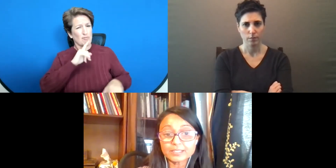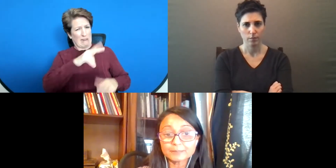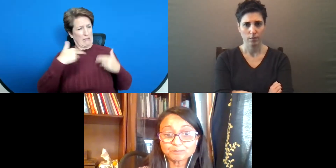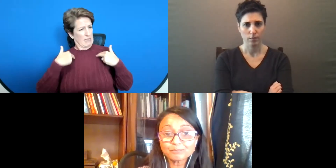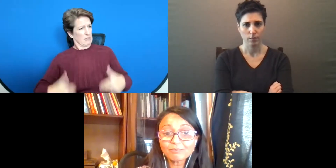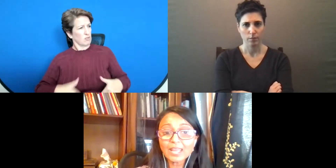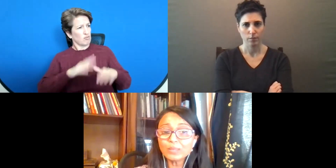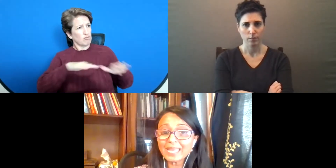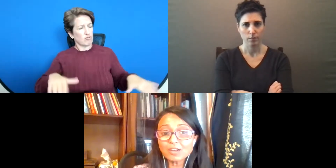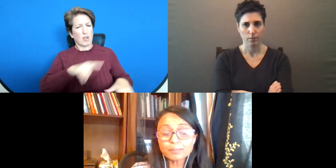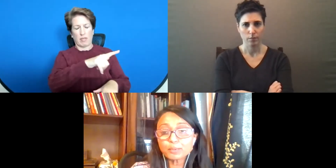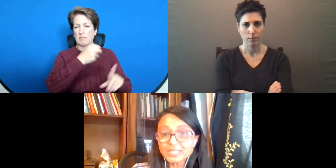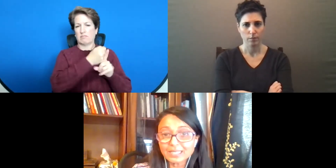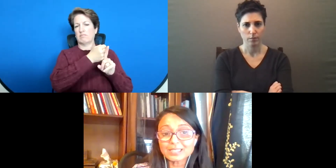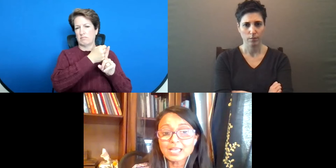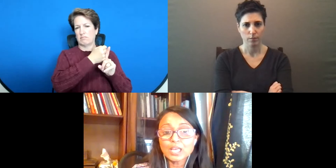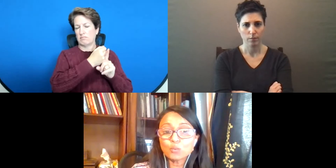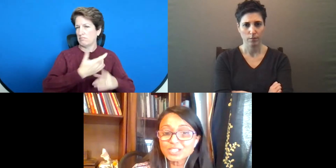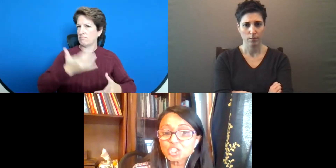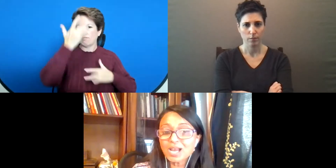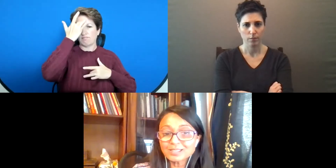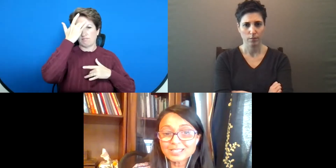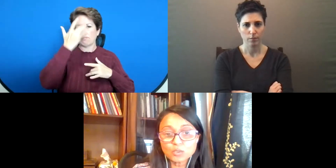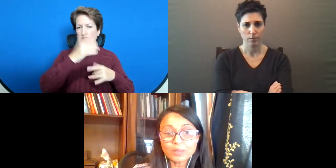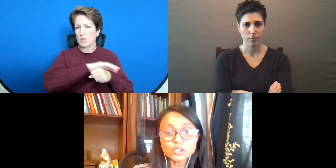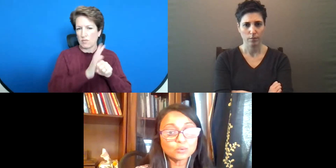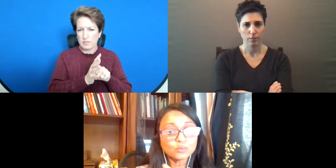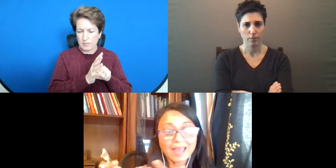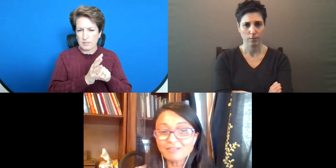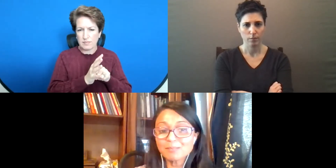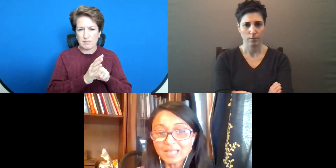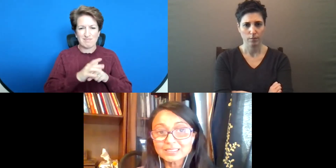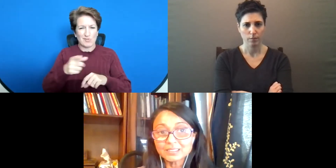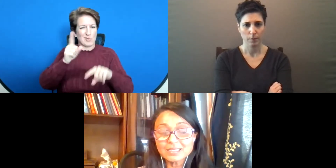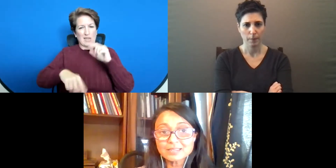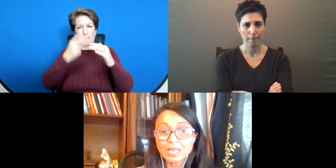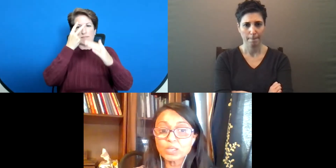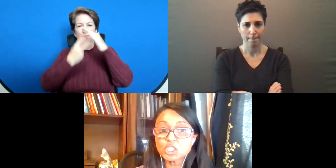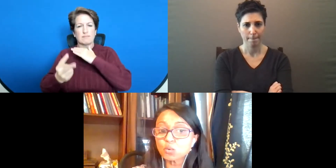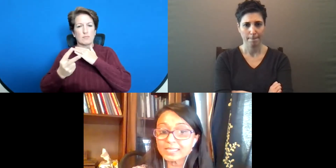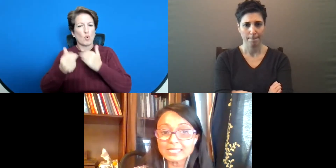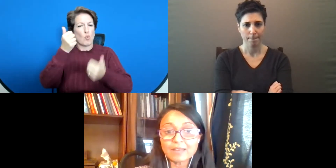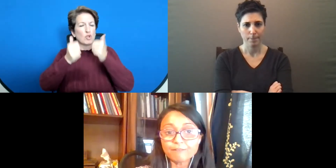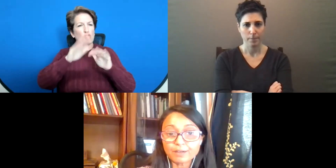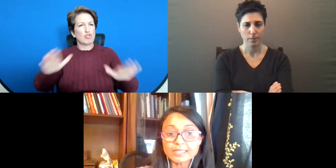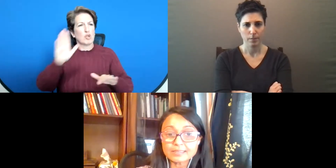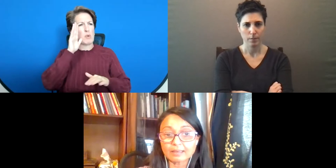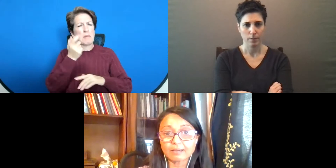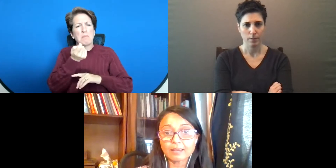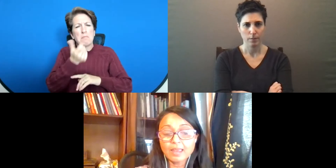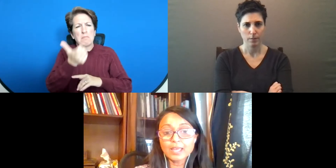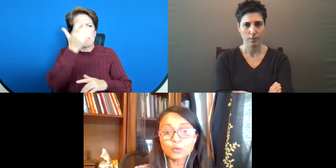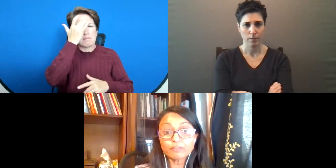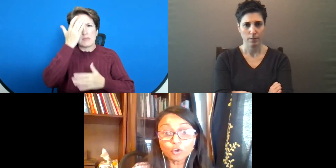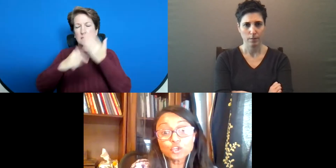from COVID. And we cannot predict which child is going to have a mild illness and which is going to get very